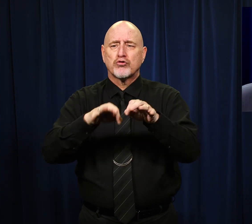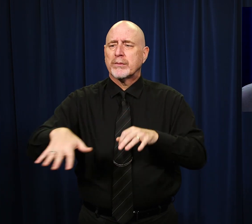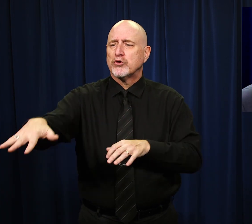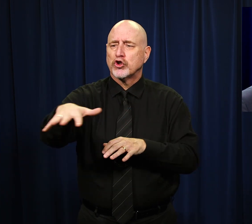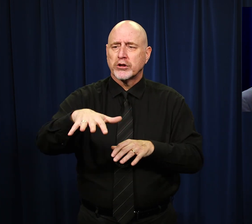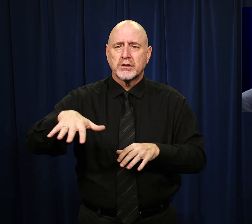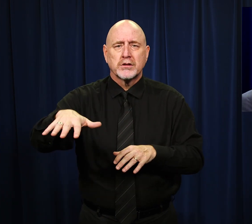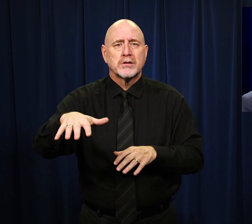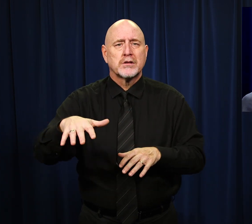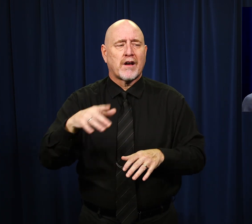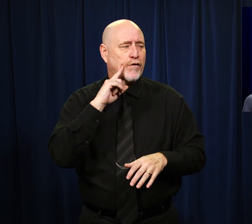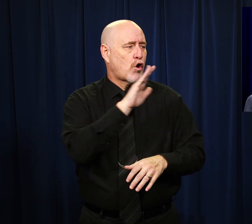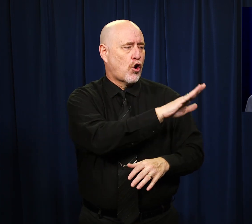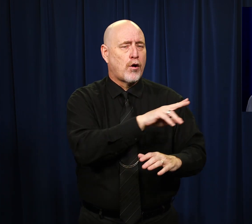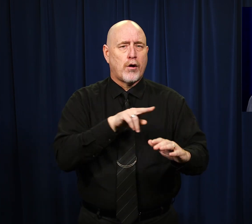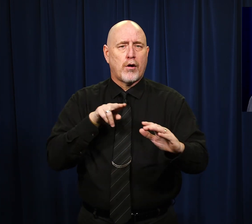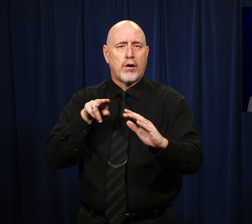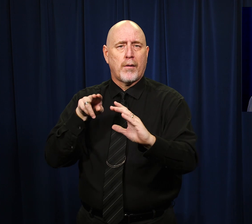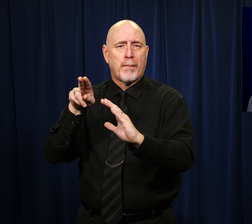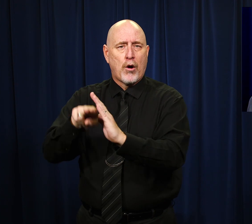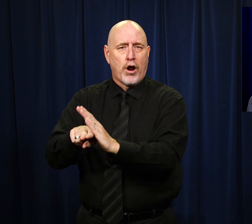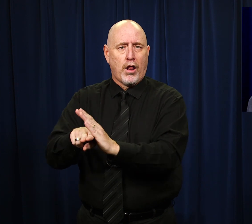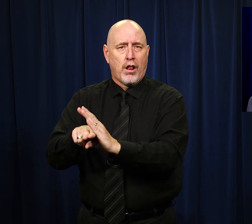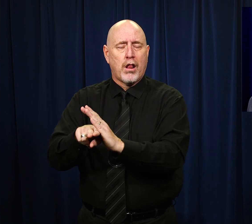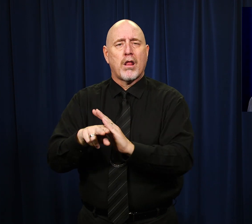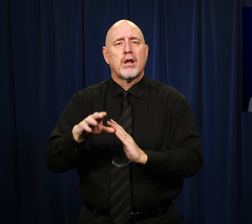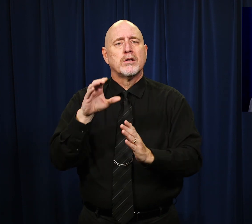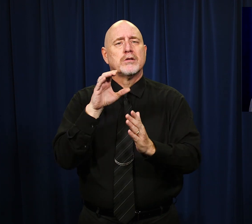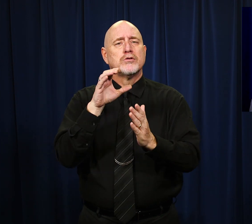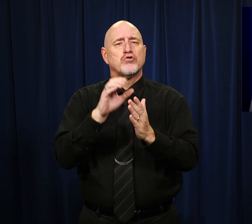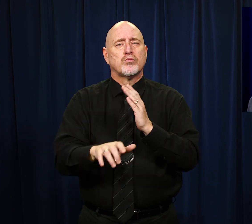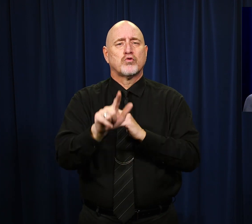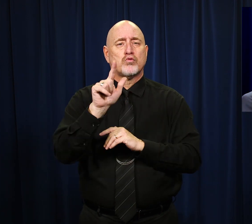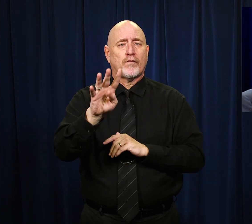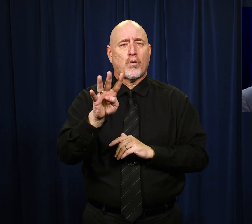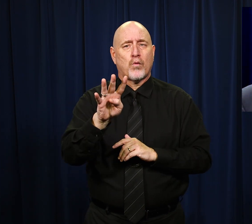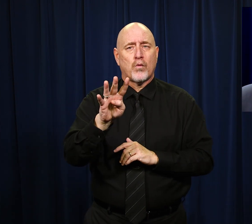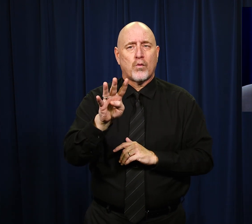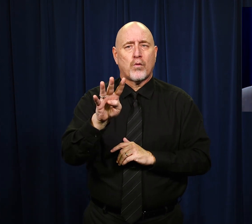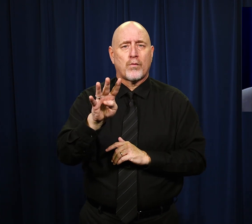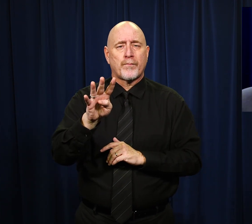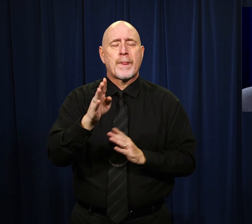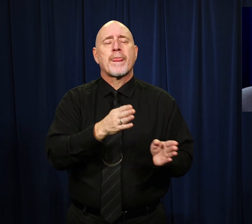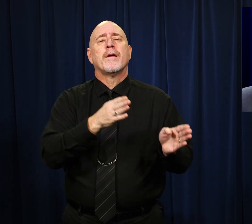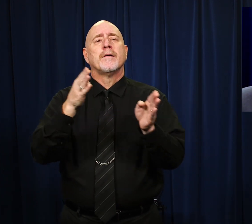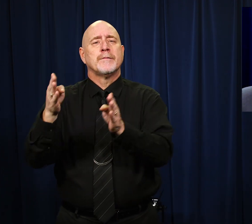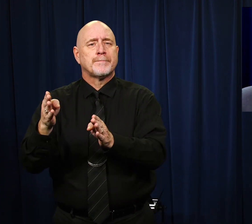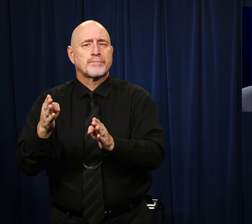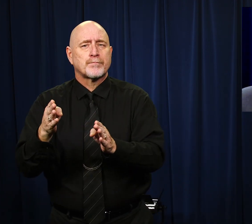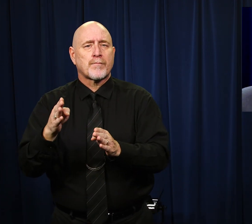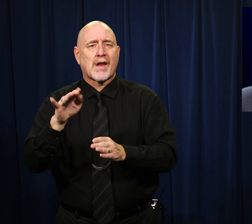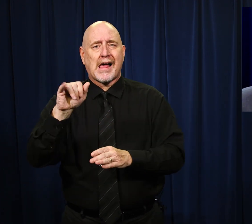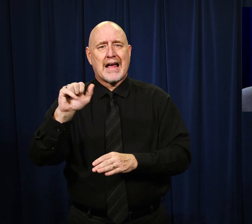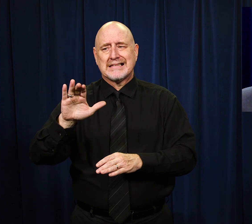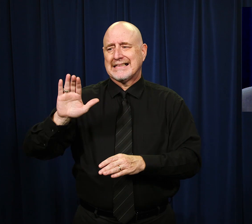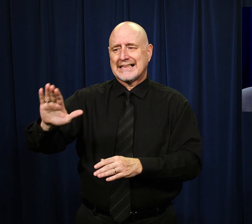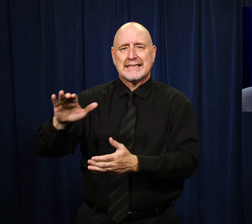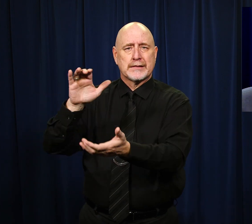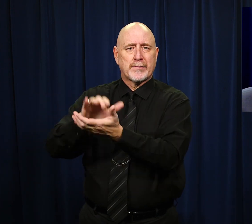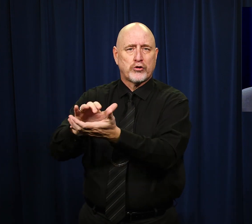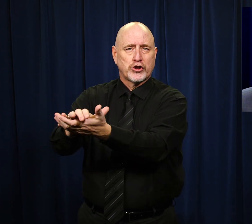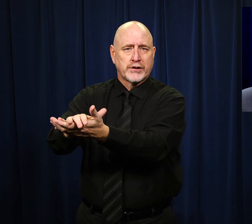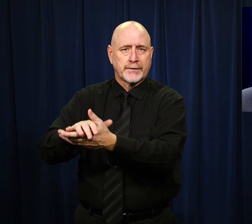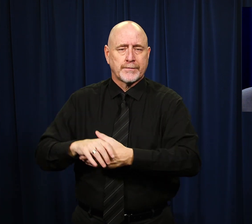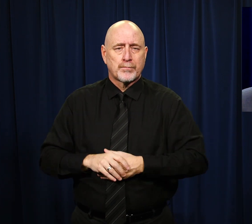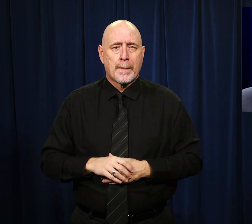land and for her burial. Chapter 24, going in now to Isaac's